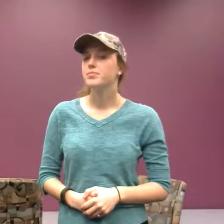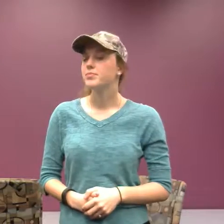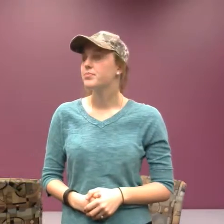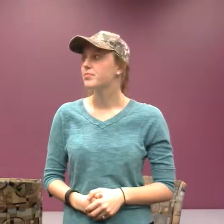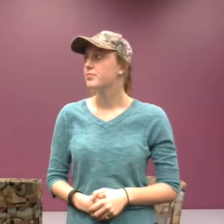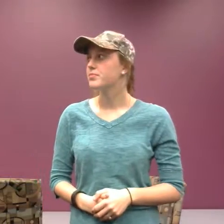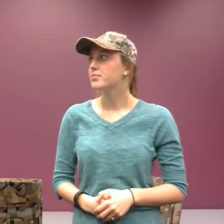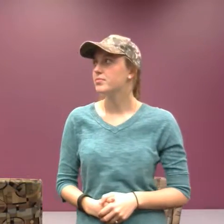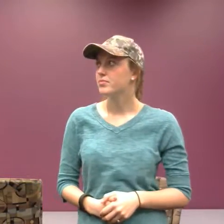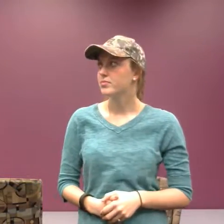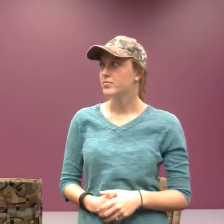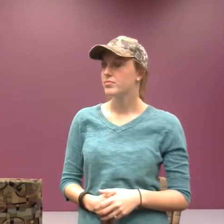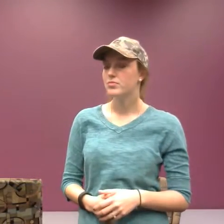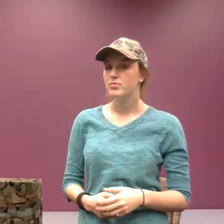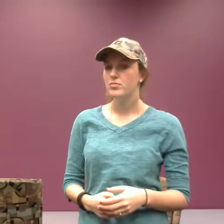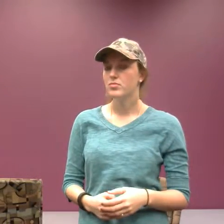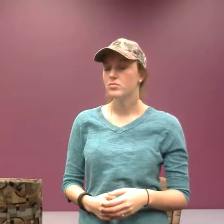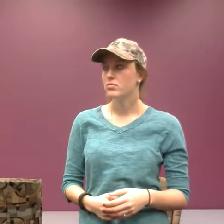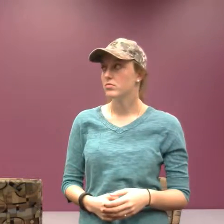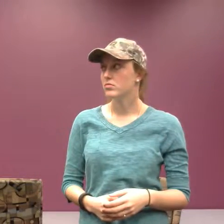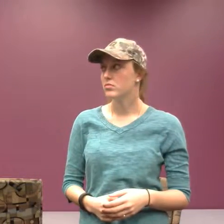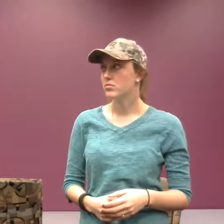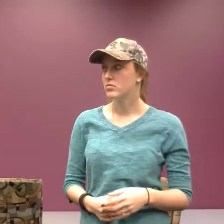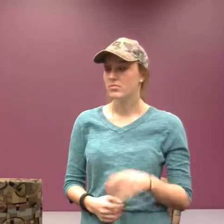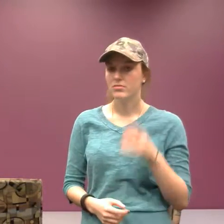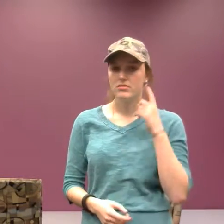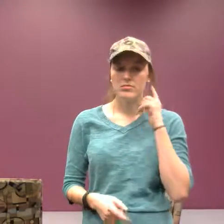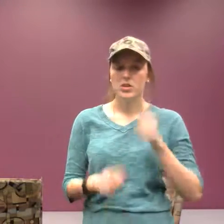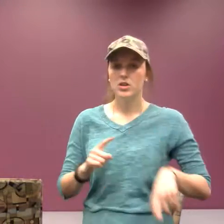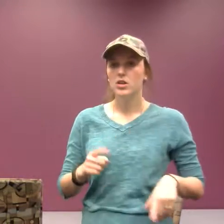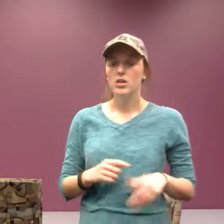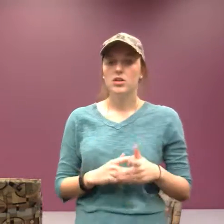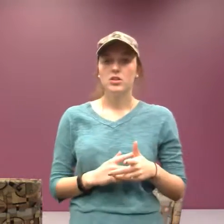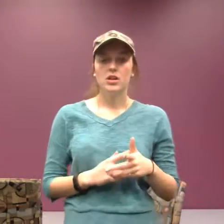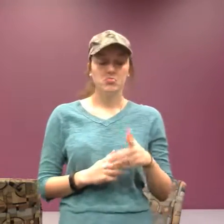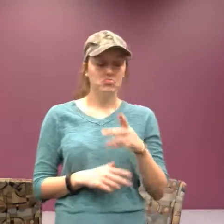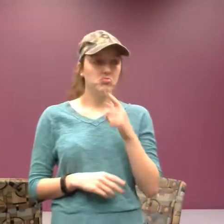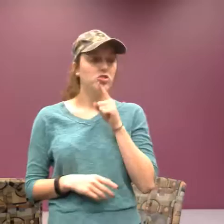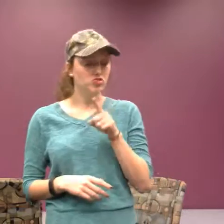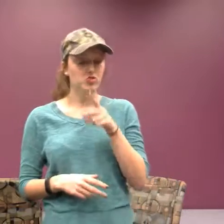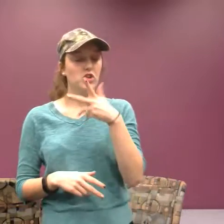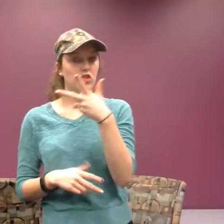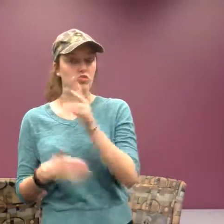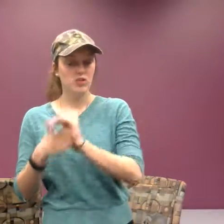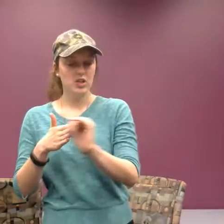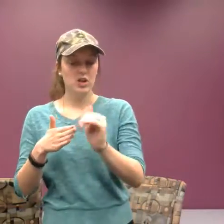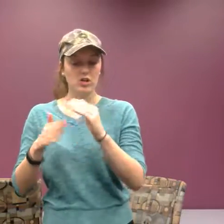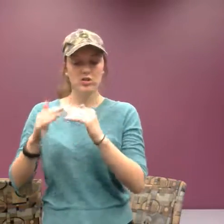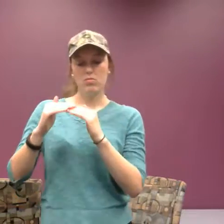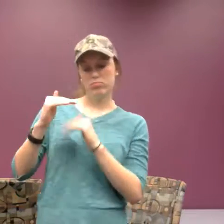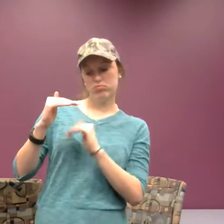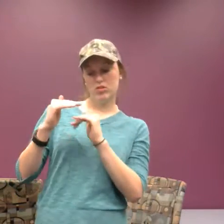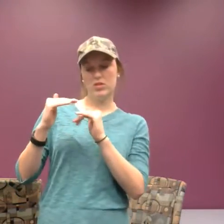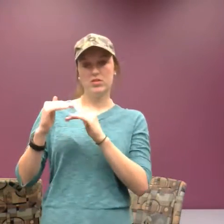Sure, because it's $3 below the cost of 2t. Exactly.